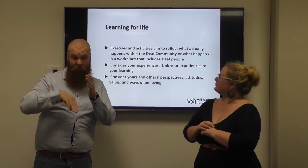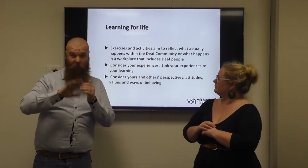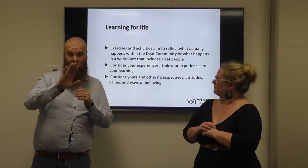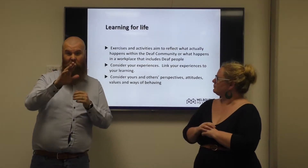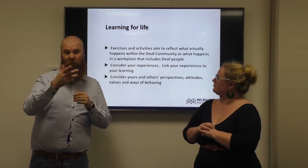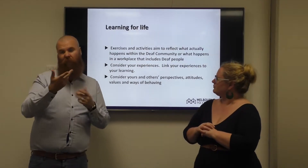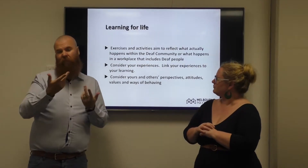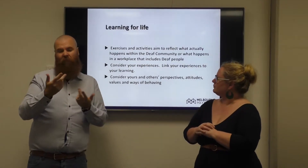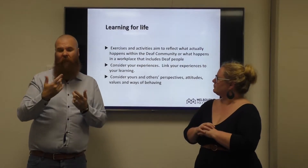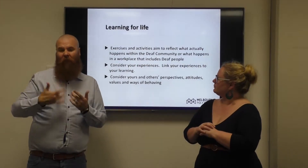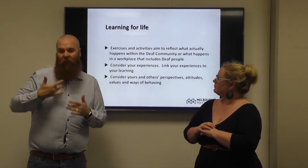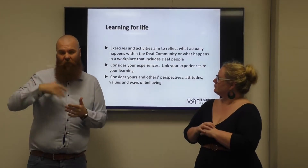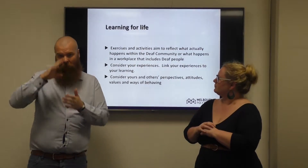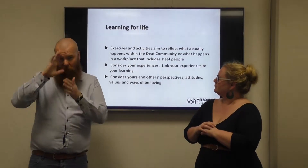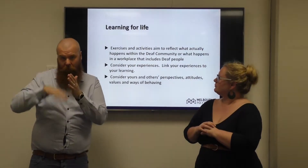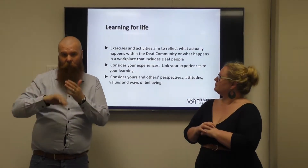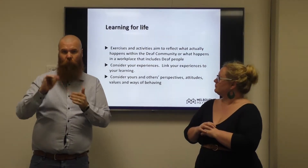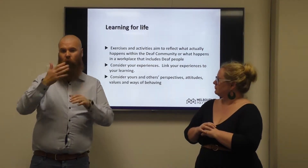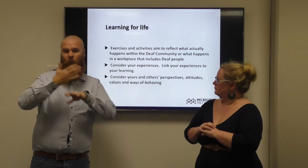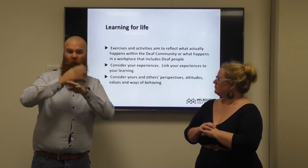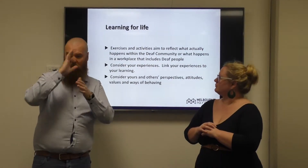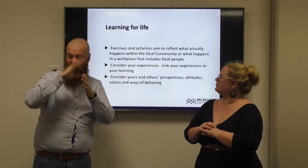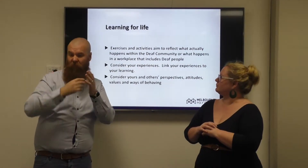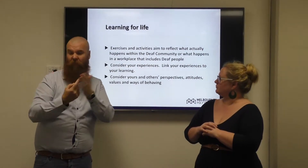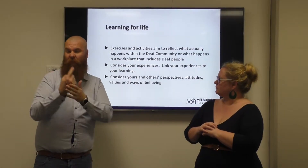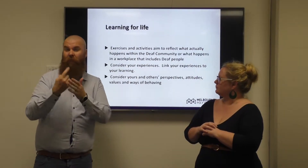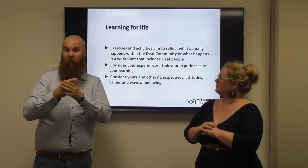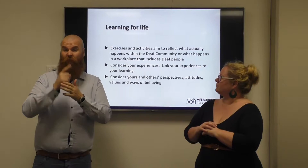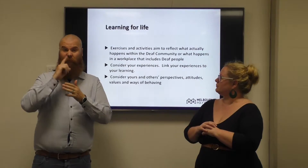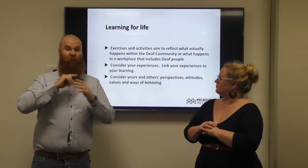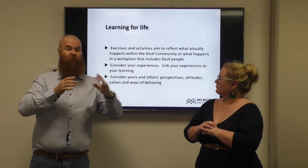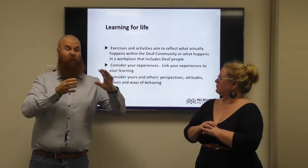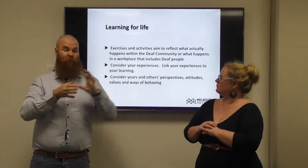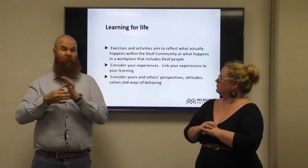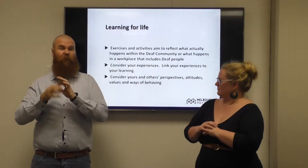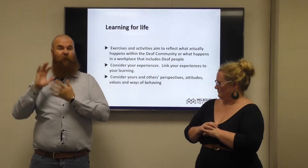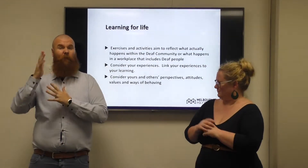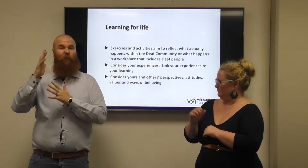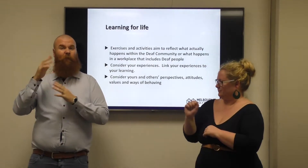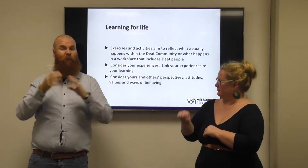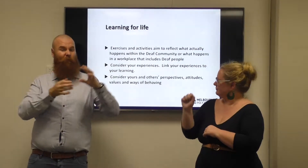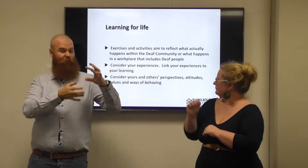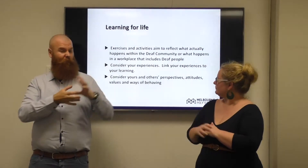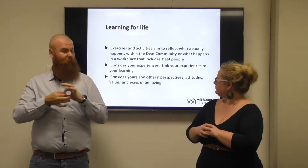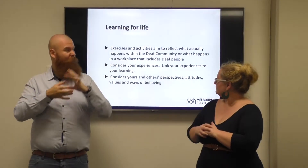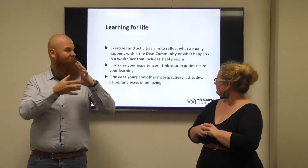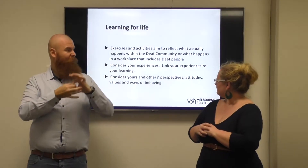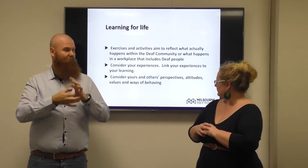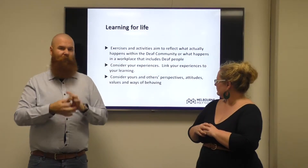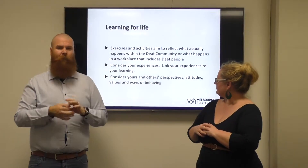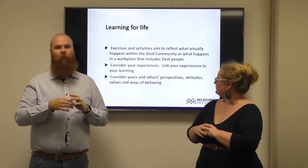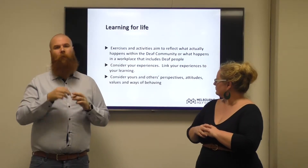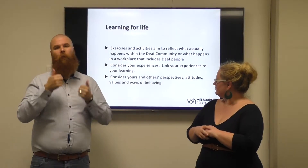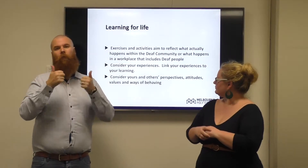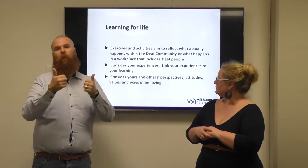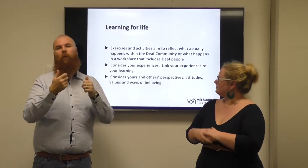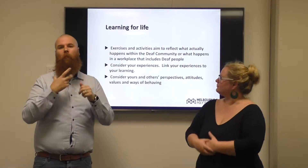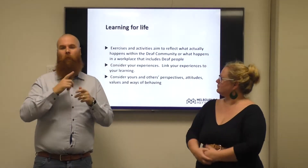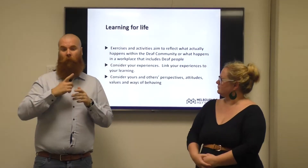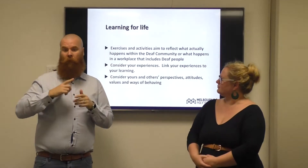And your experiences, your life experience, your work experience, it can all link into Auslan.